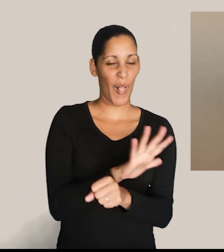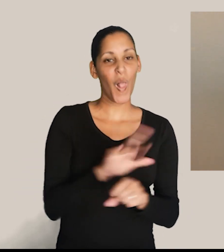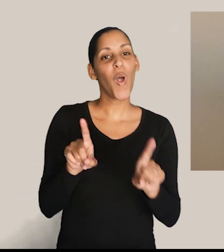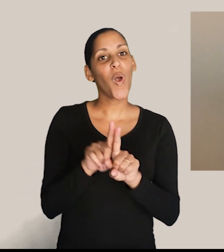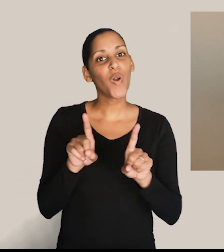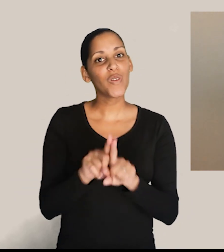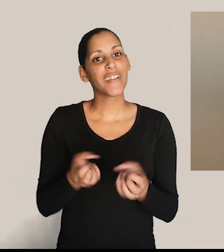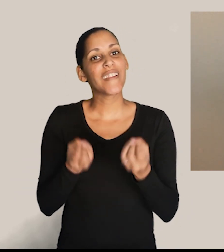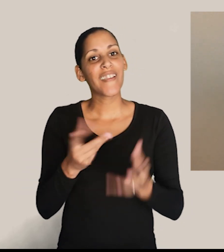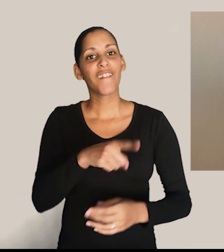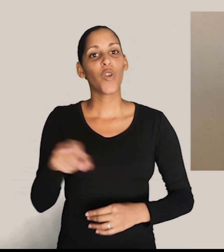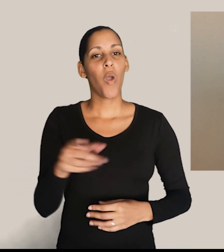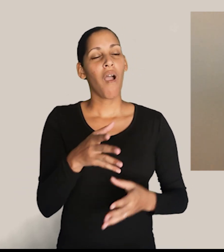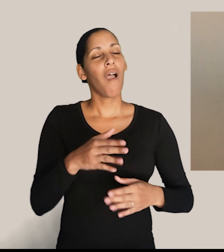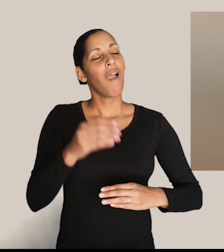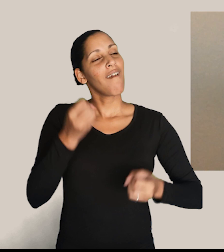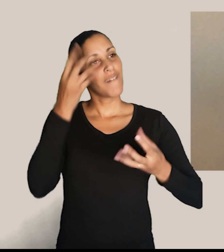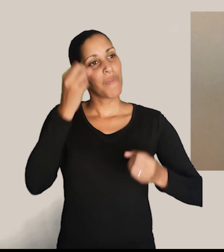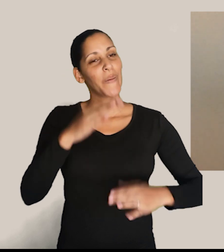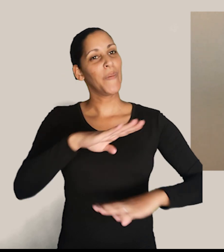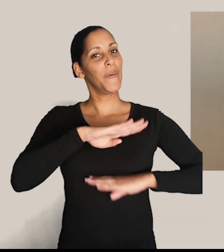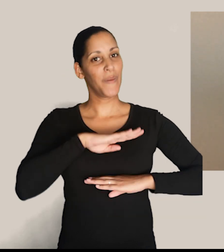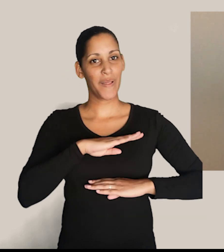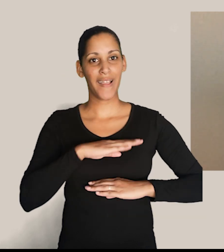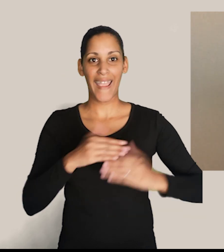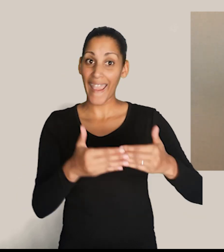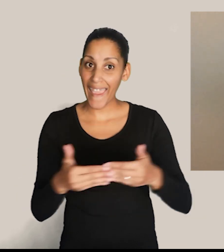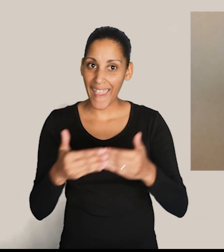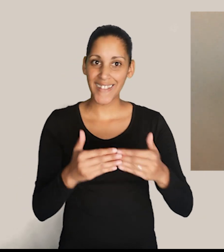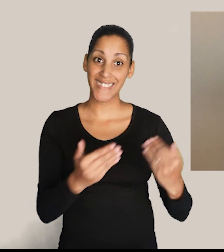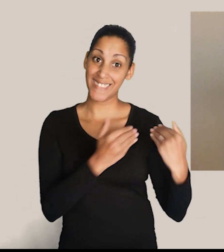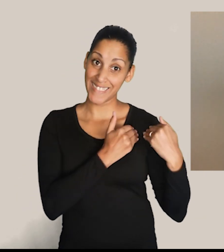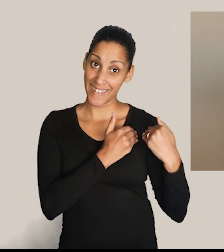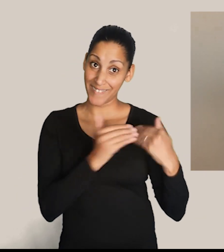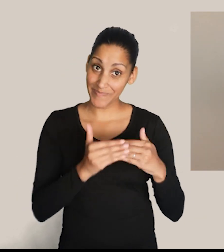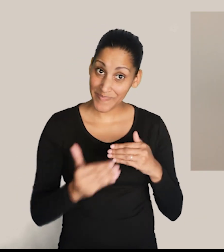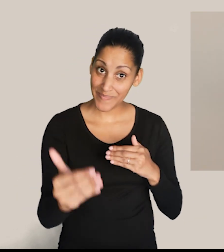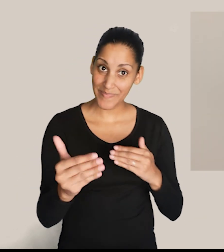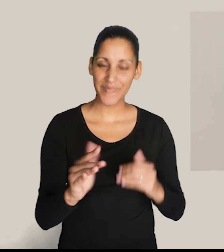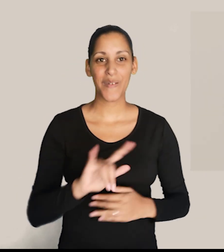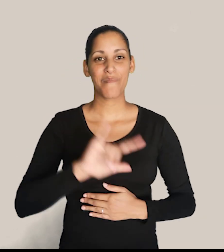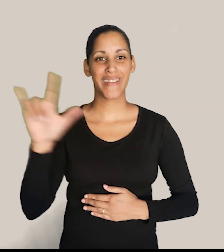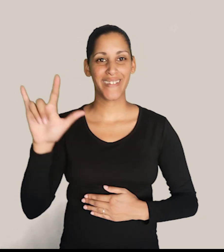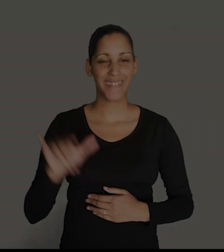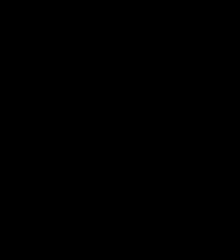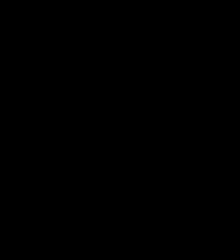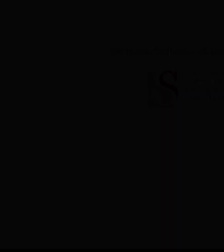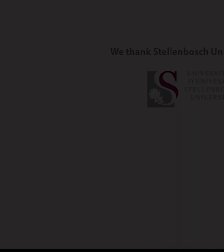fully and leave you feeling more informed. Take care and stay safe. Bye.